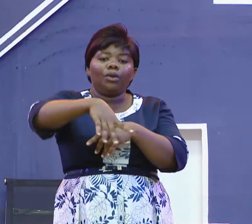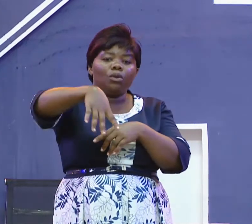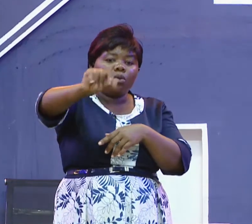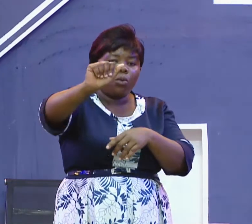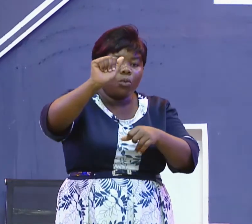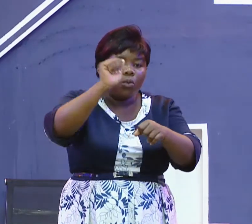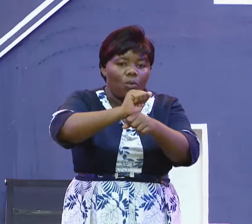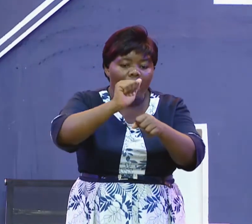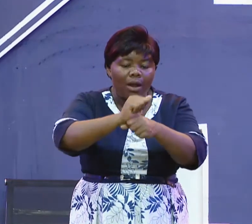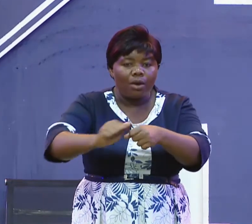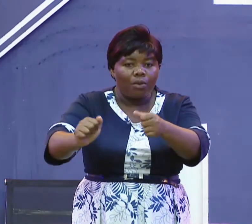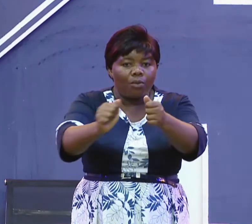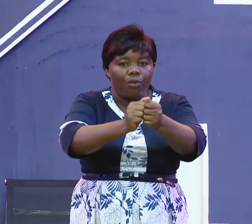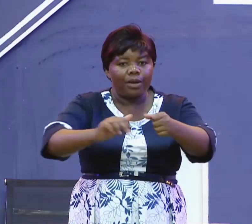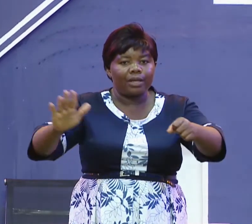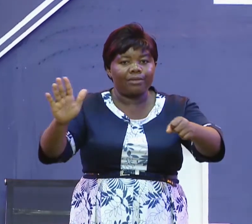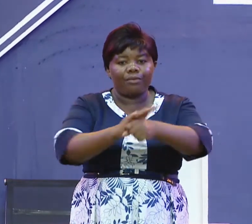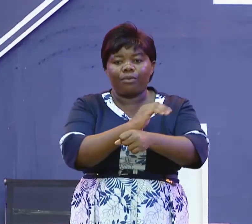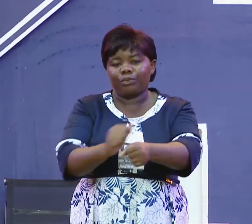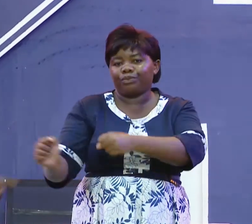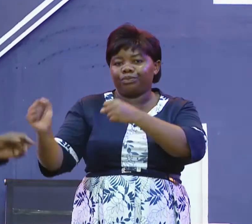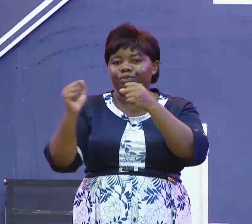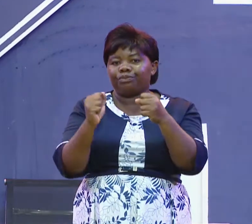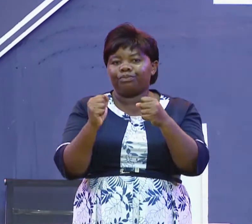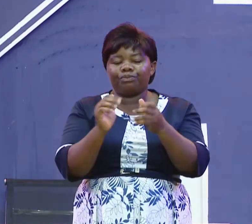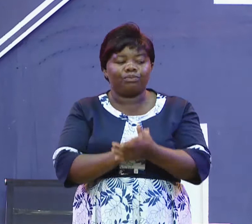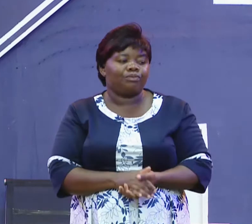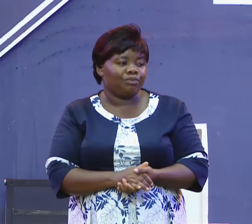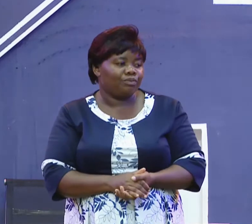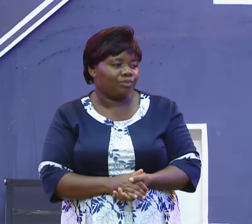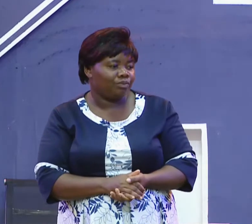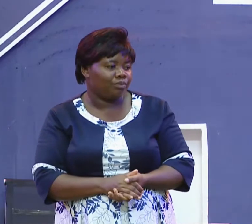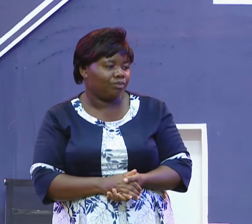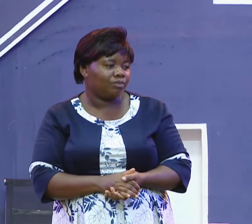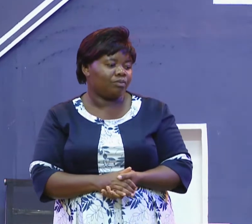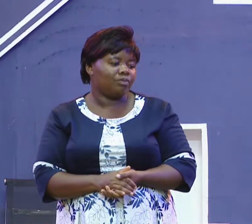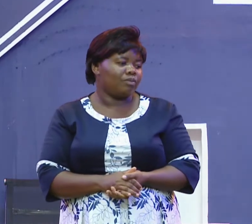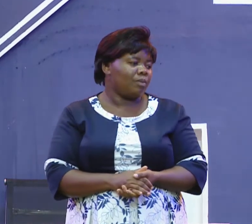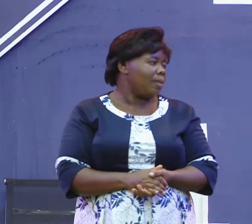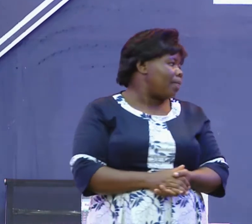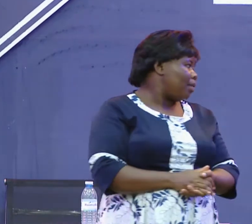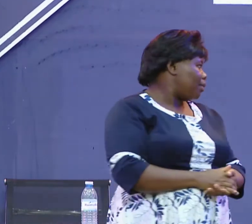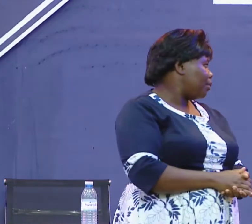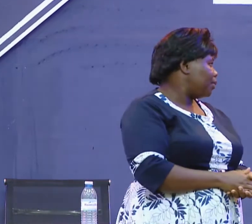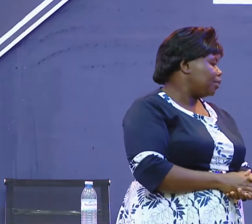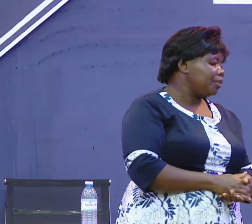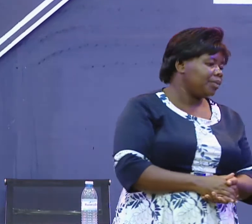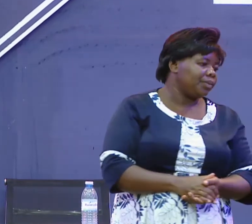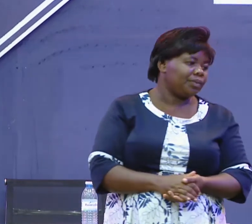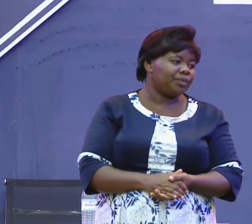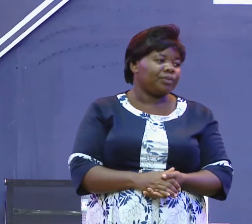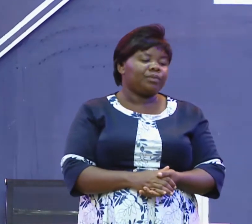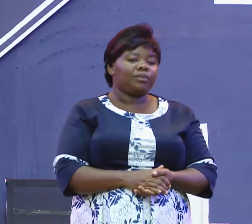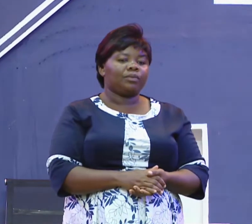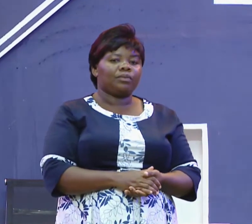okole na amanyi go. Go and work with your strength. Nsomere kyawandiikibwa kiri mu ngero essuula ya